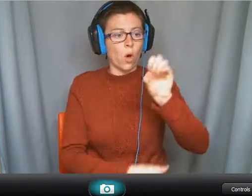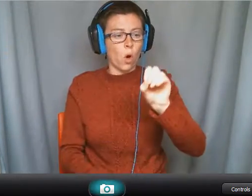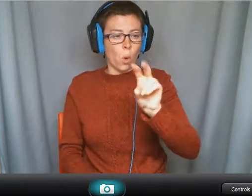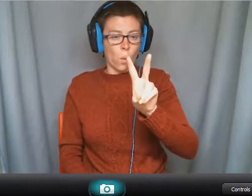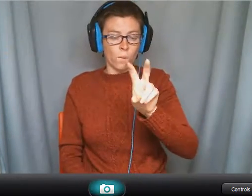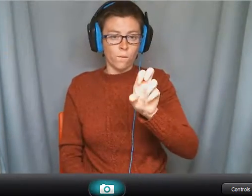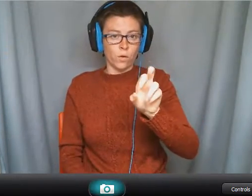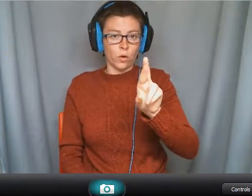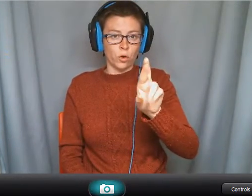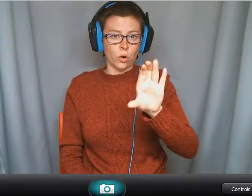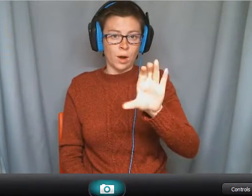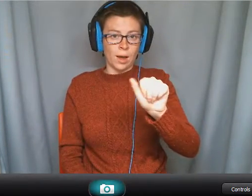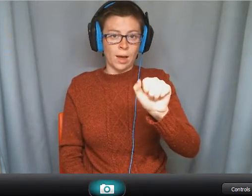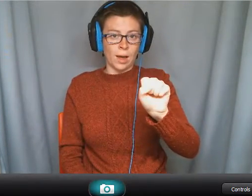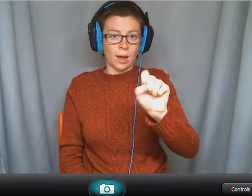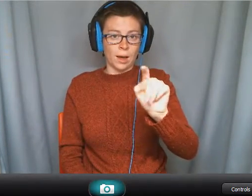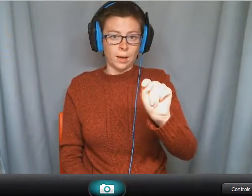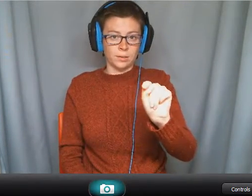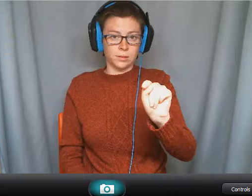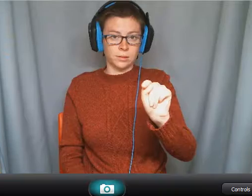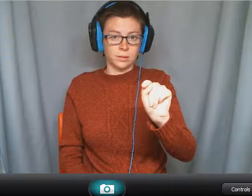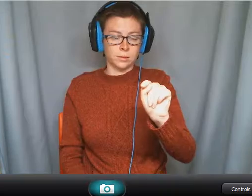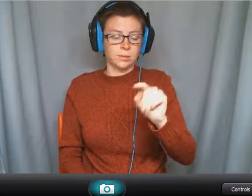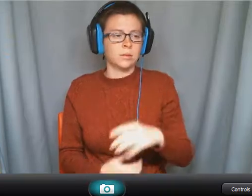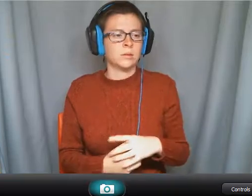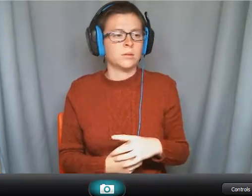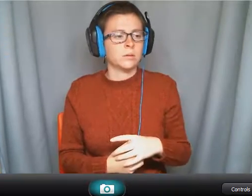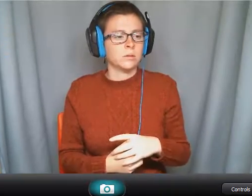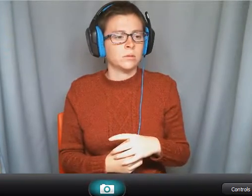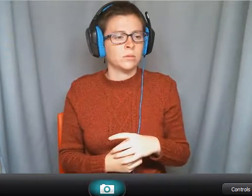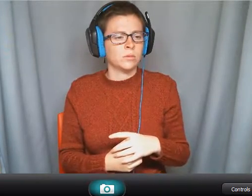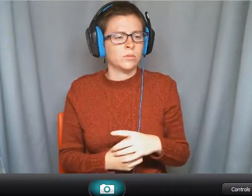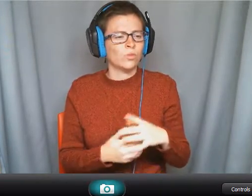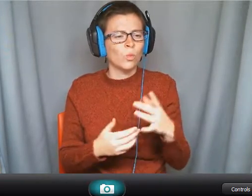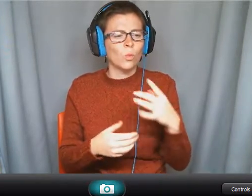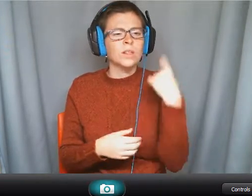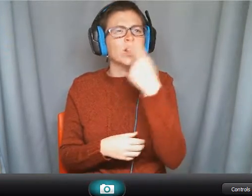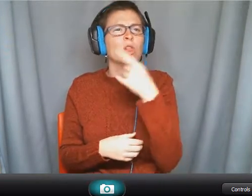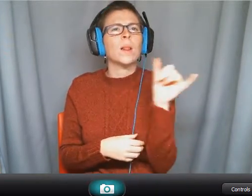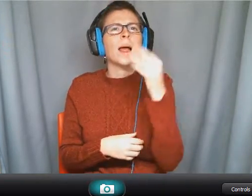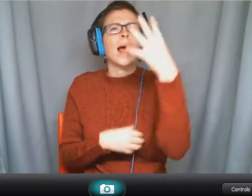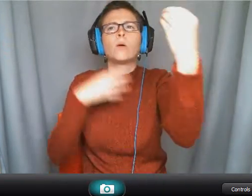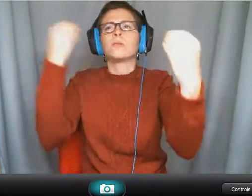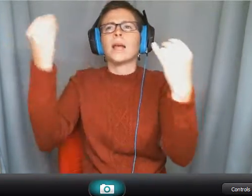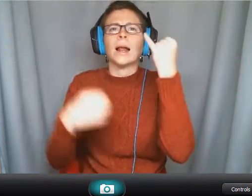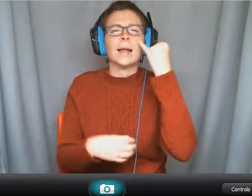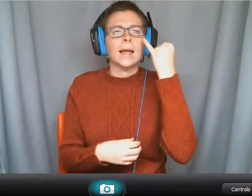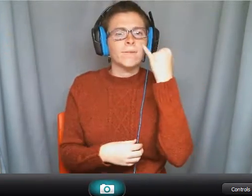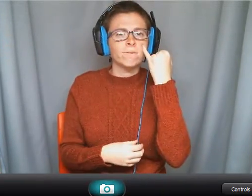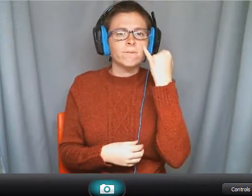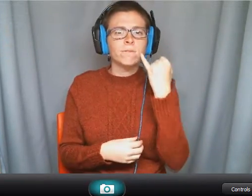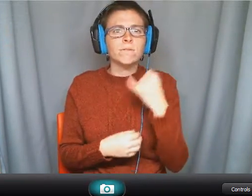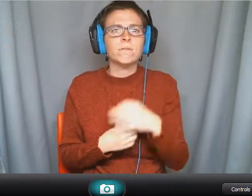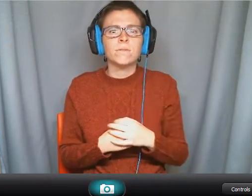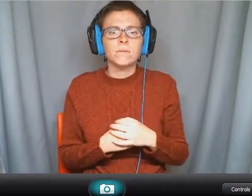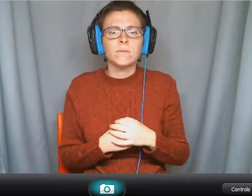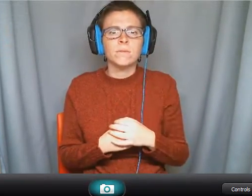Cloudy. Does the sun shine when it's overcast? No. Does it always rain when it's